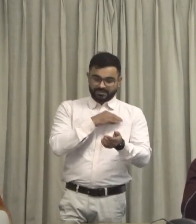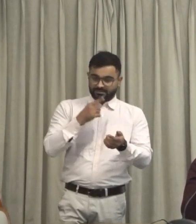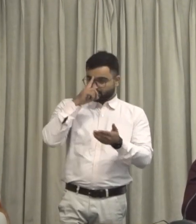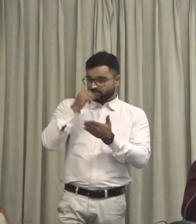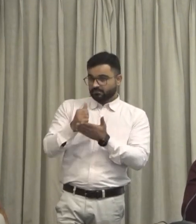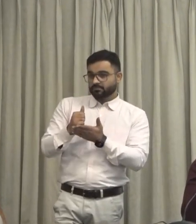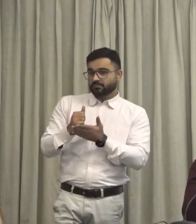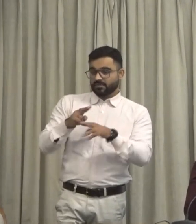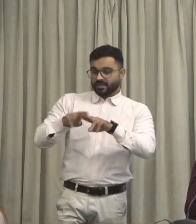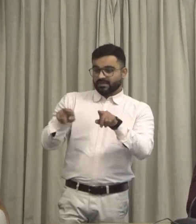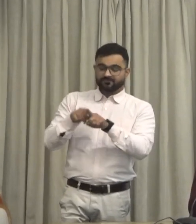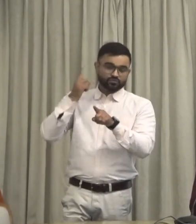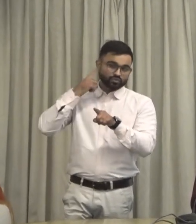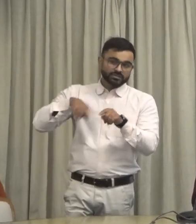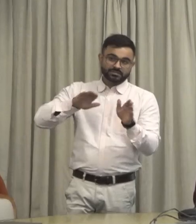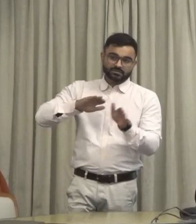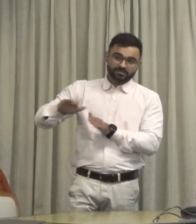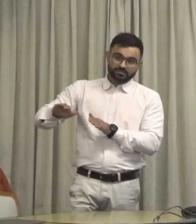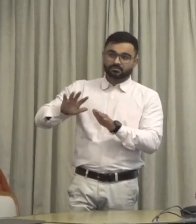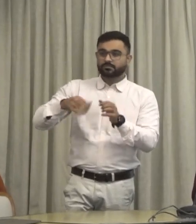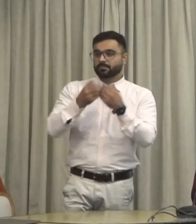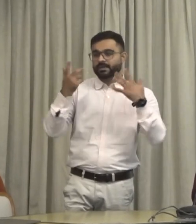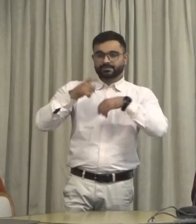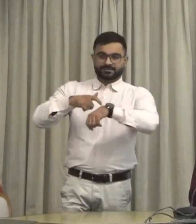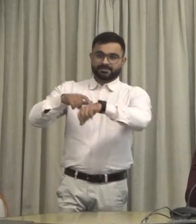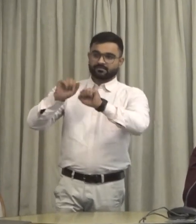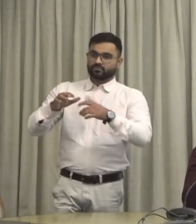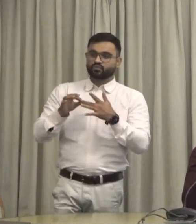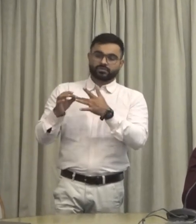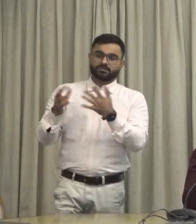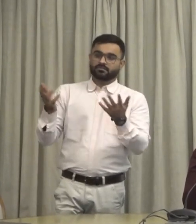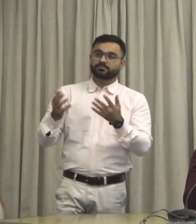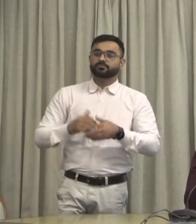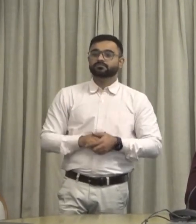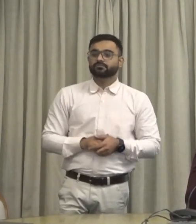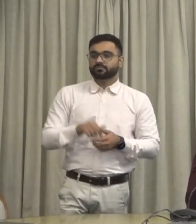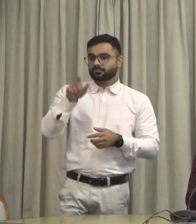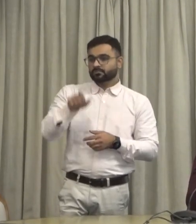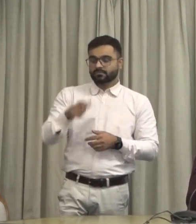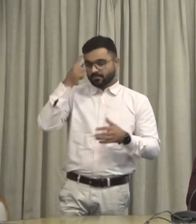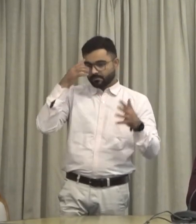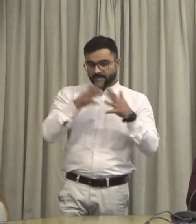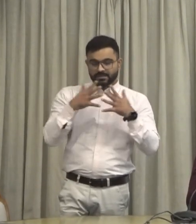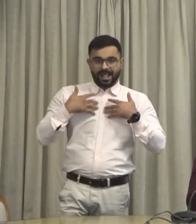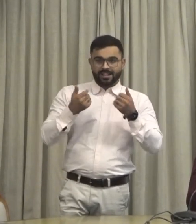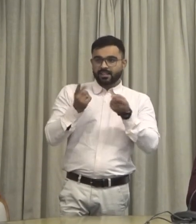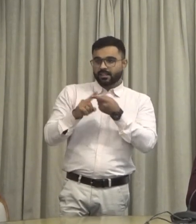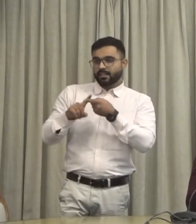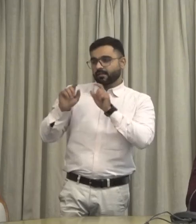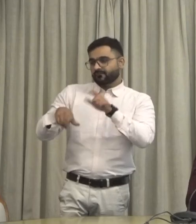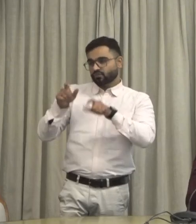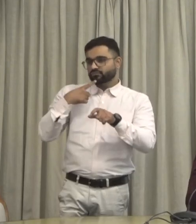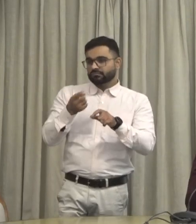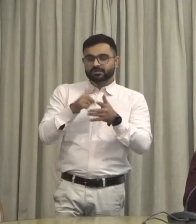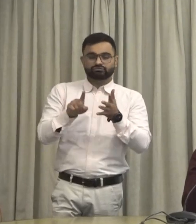decide in cases families neglect, and families neglect a lot of times, especially in cases of persons with mental health illnesses. Most of them just want to